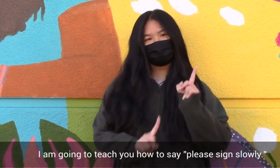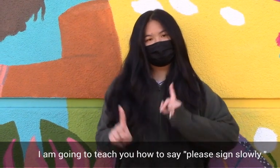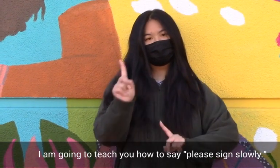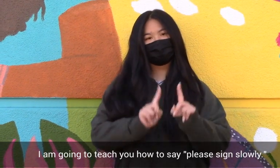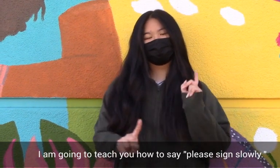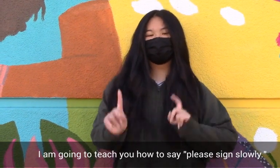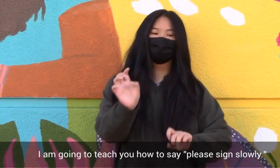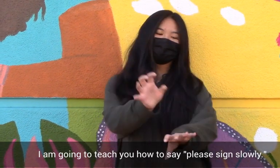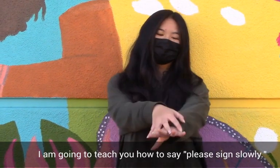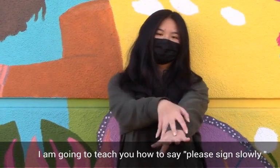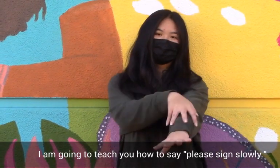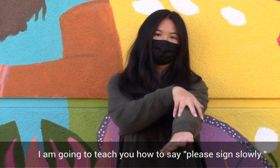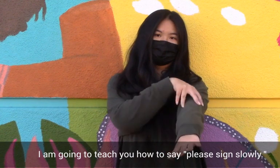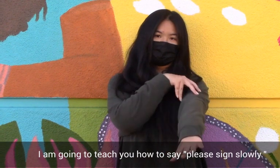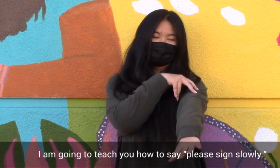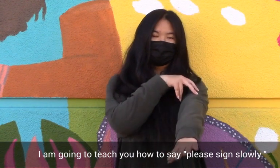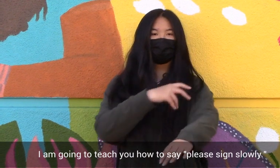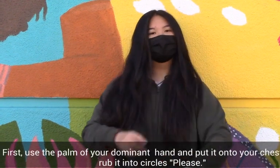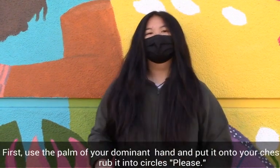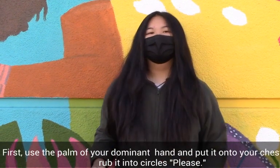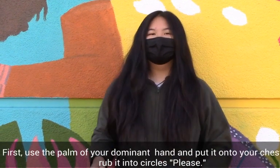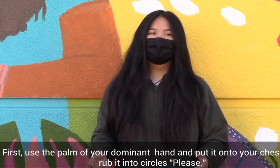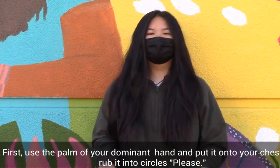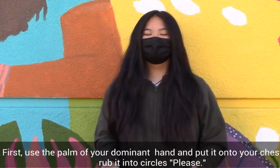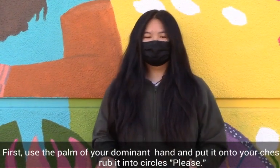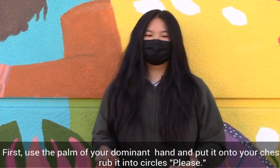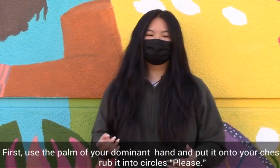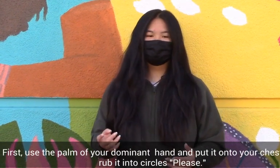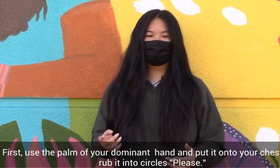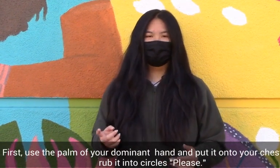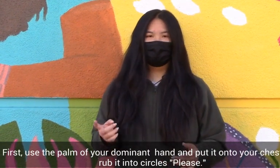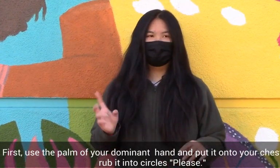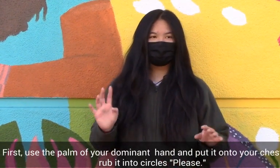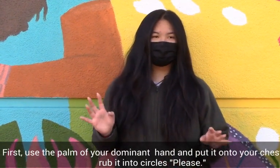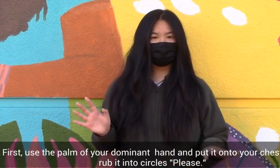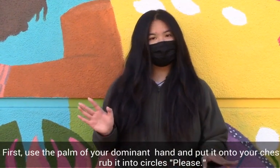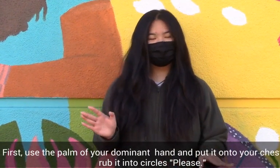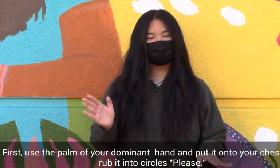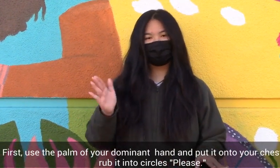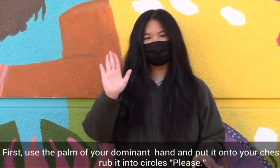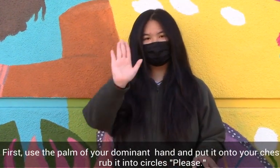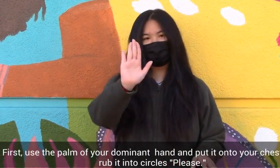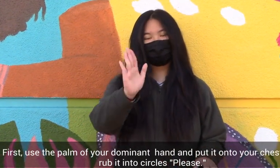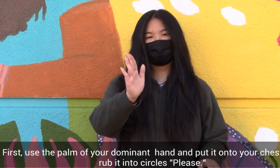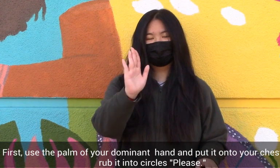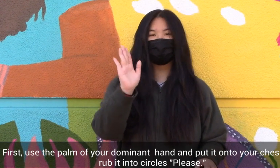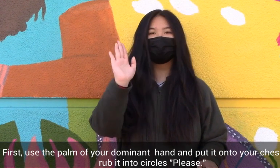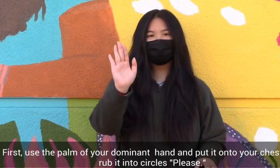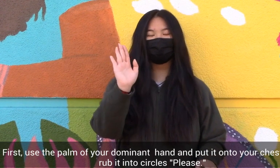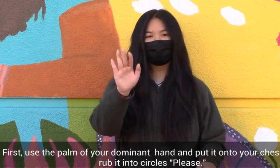sign slowly, which is how to say please is your palm of your hand